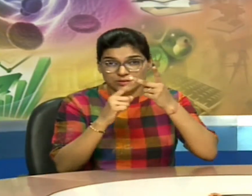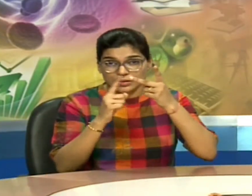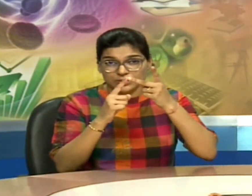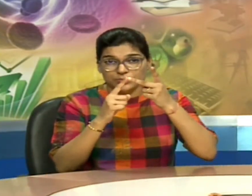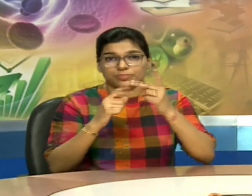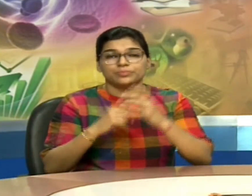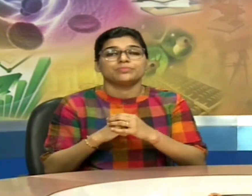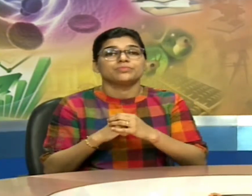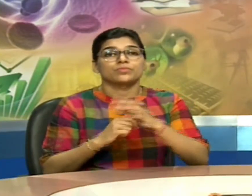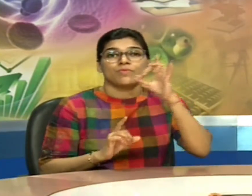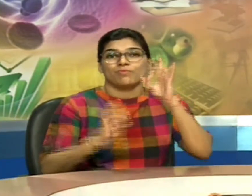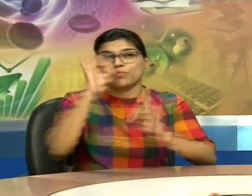The second important